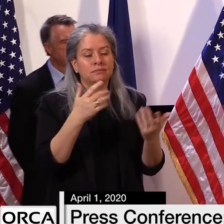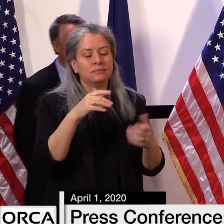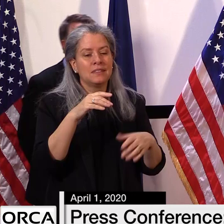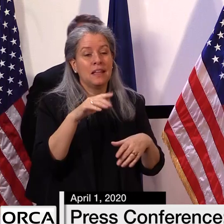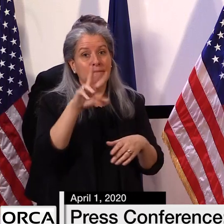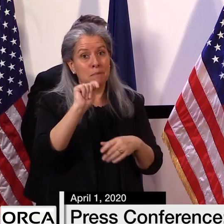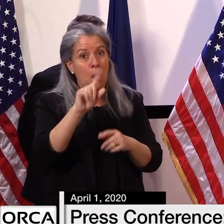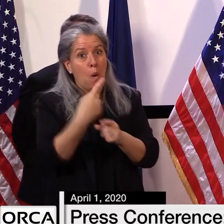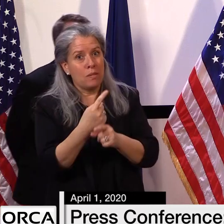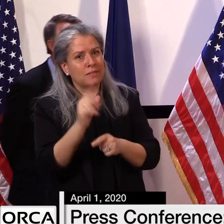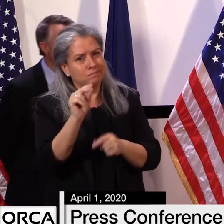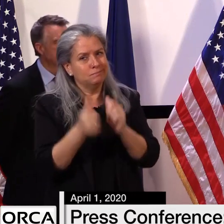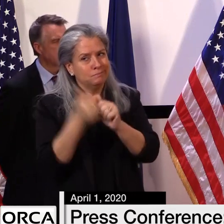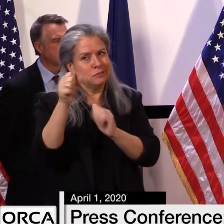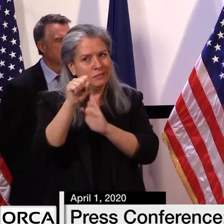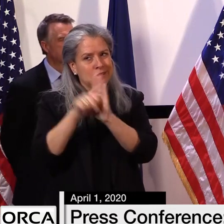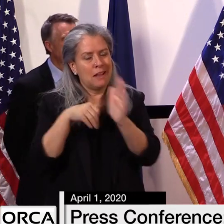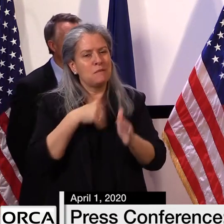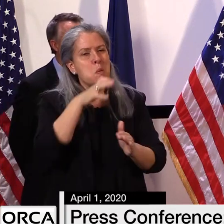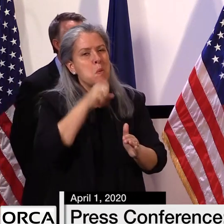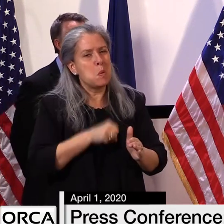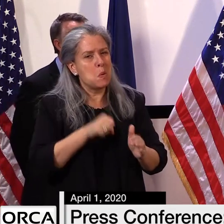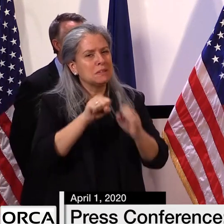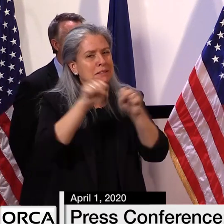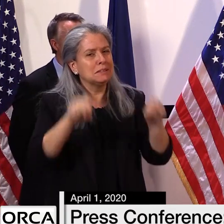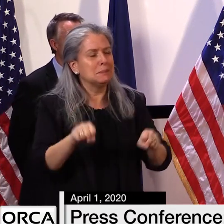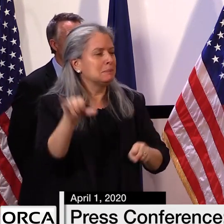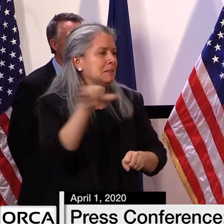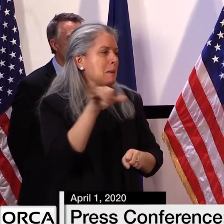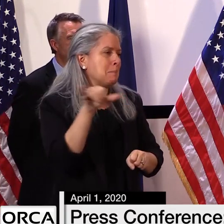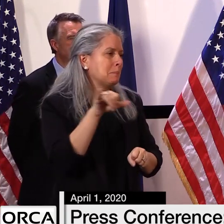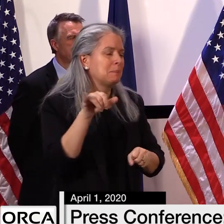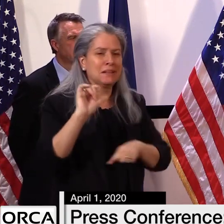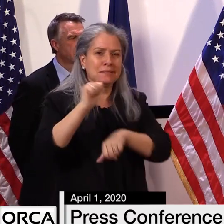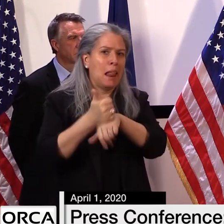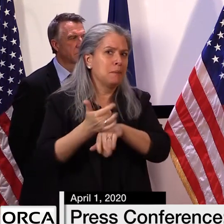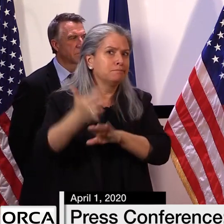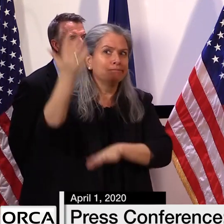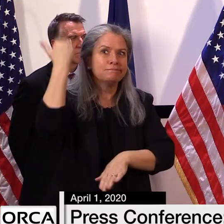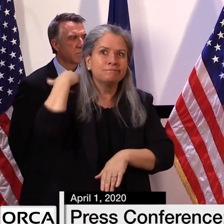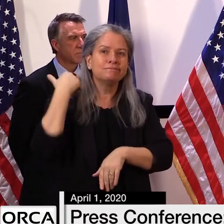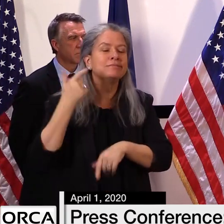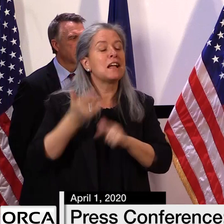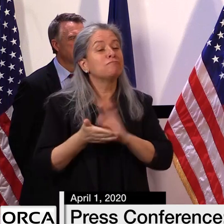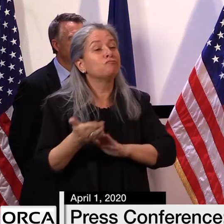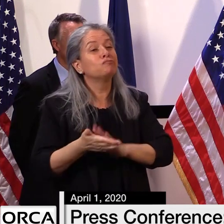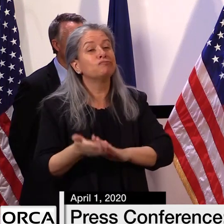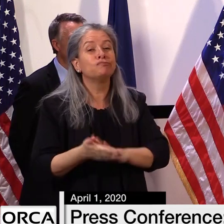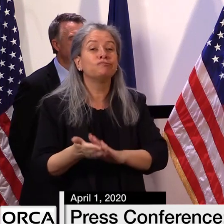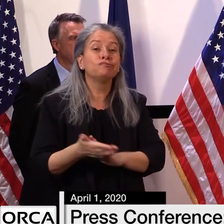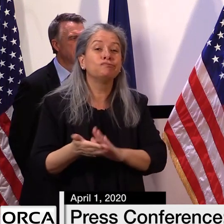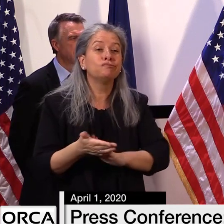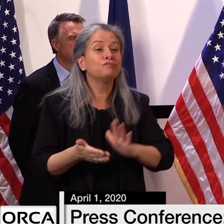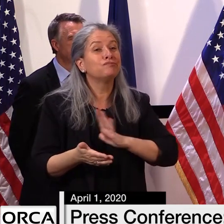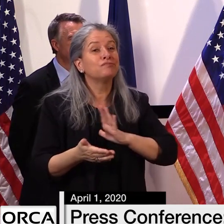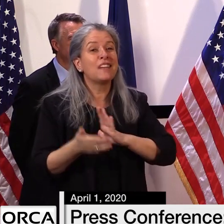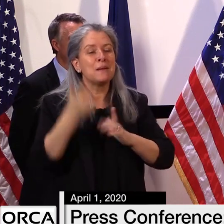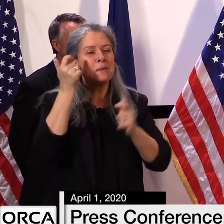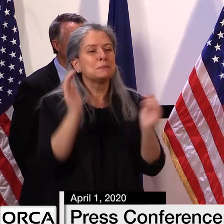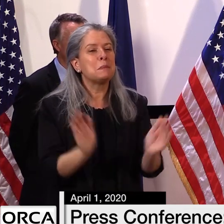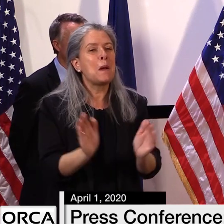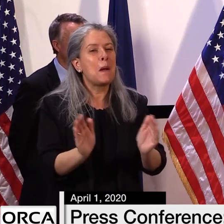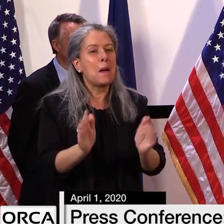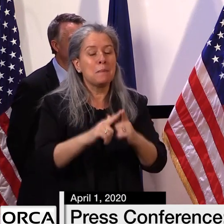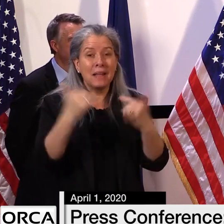is, most states across the country have old systems that were set up many, many years ago and are struggling to keep those